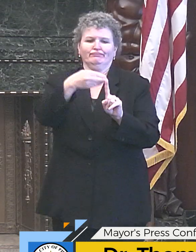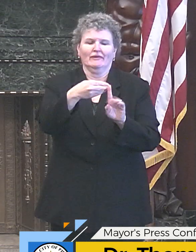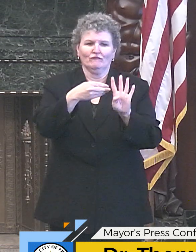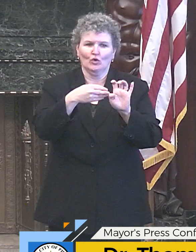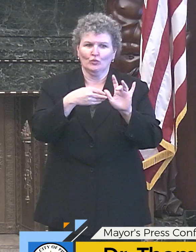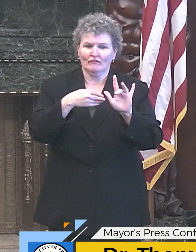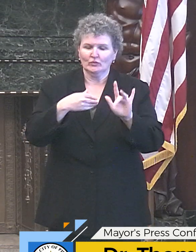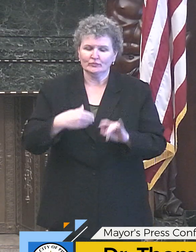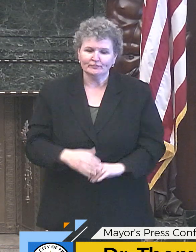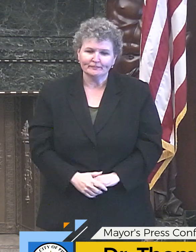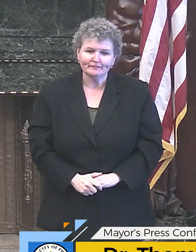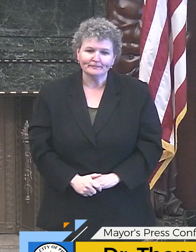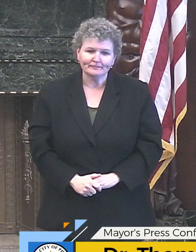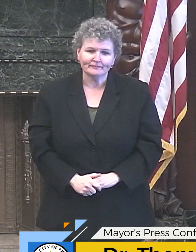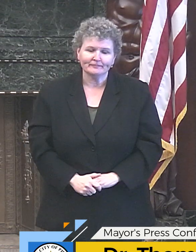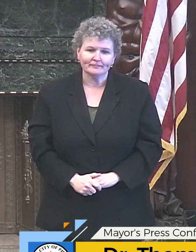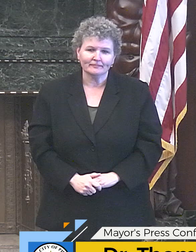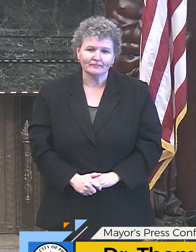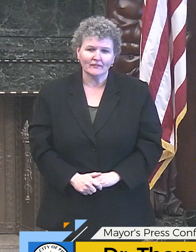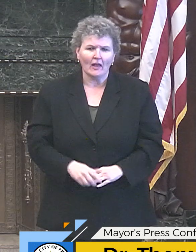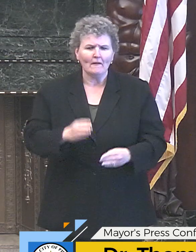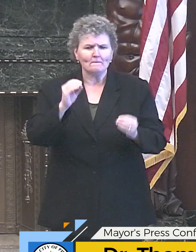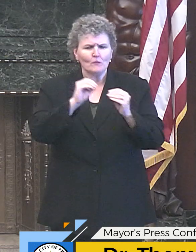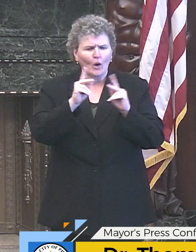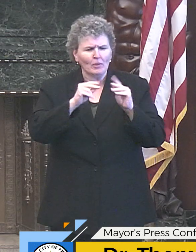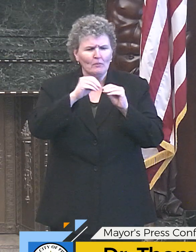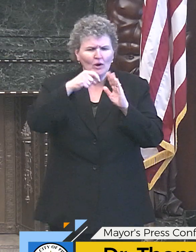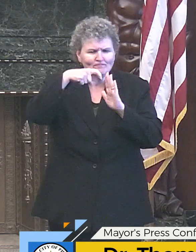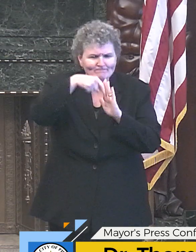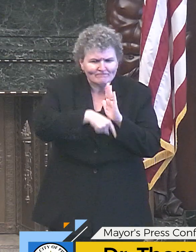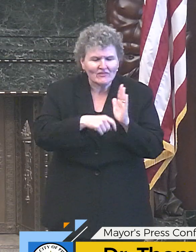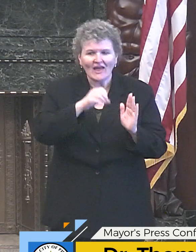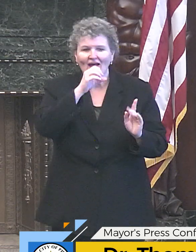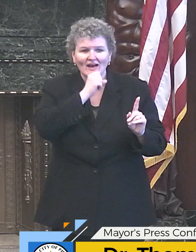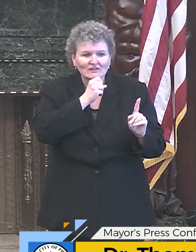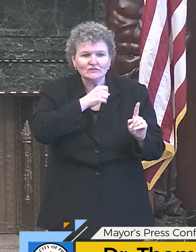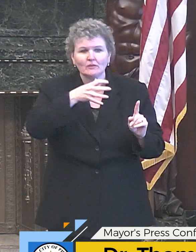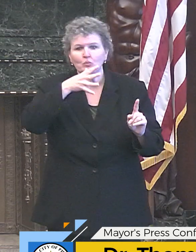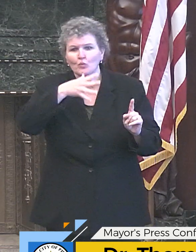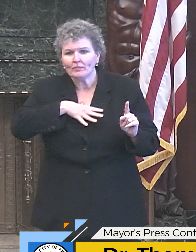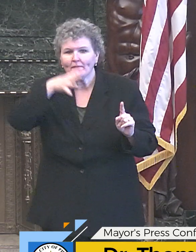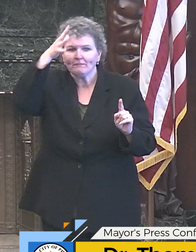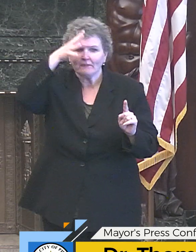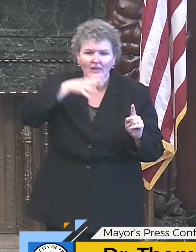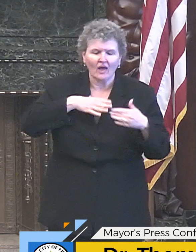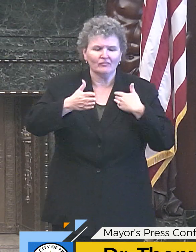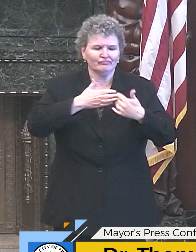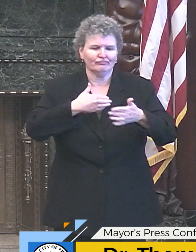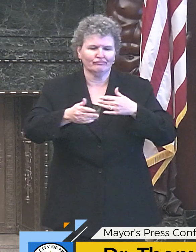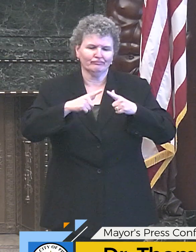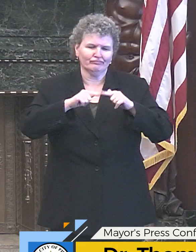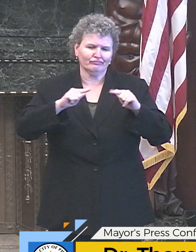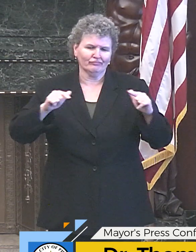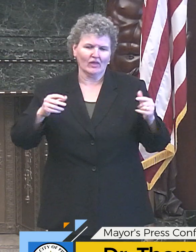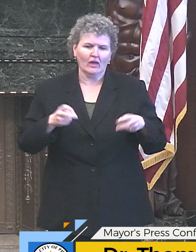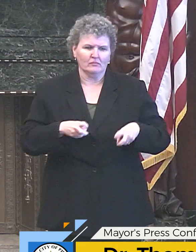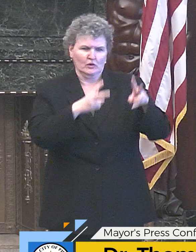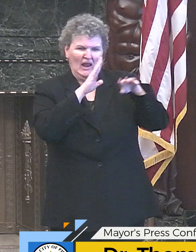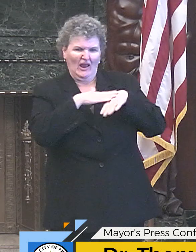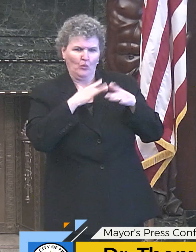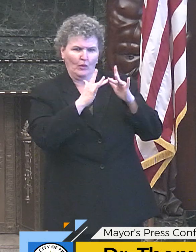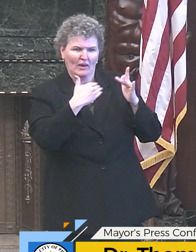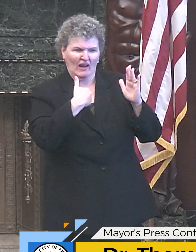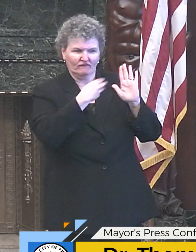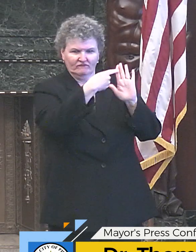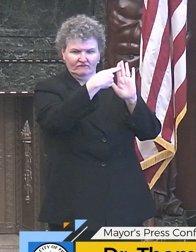A number of people have asked for more information on the age and gender of the people who have this infection, so we are posting that on our website. It's available right now, and